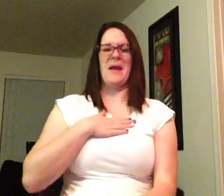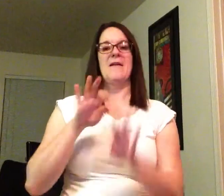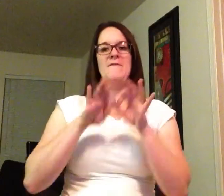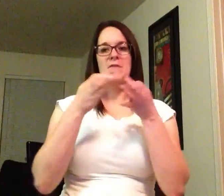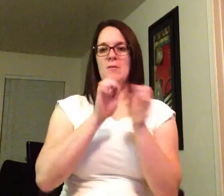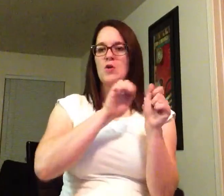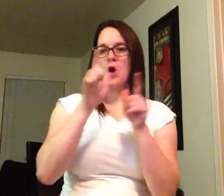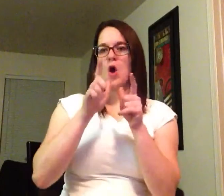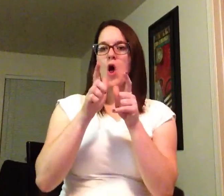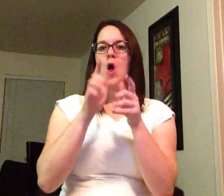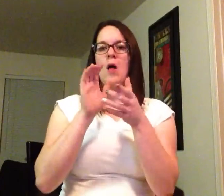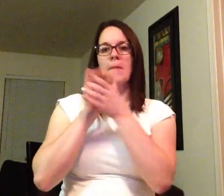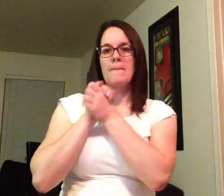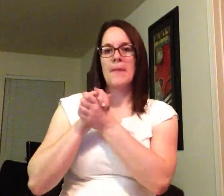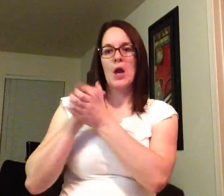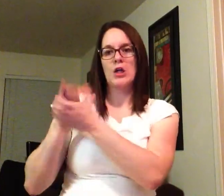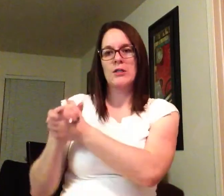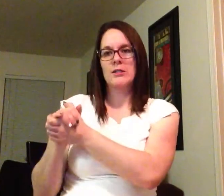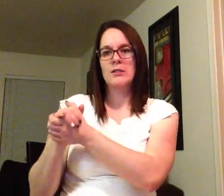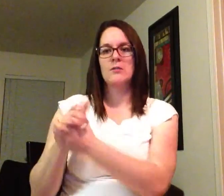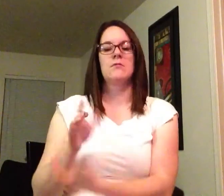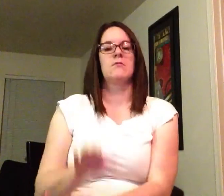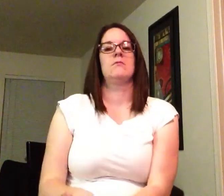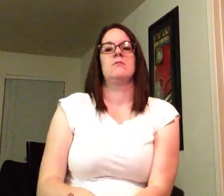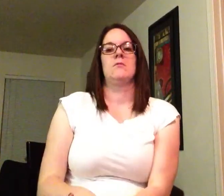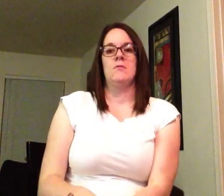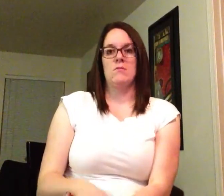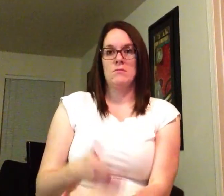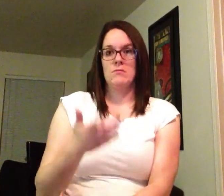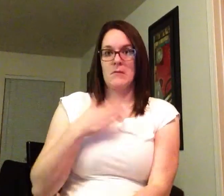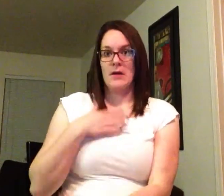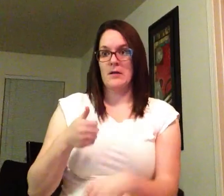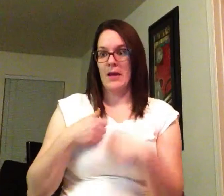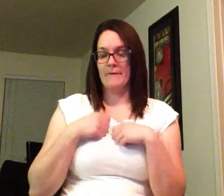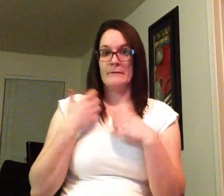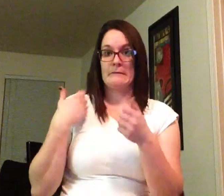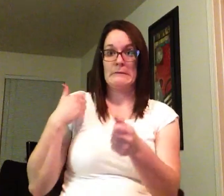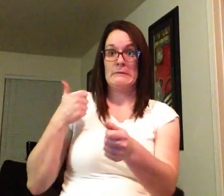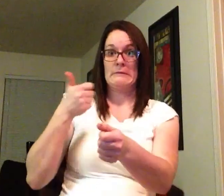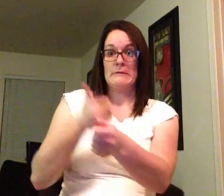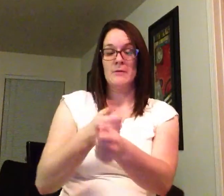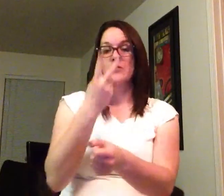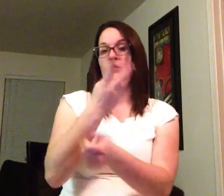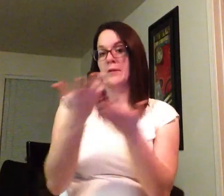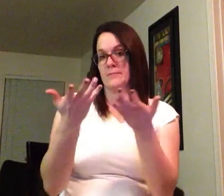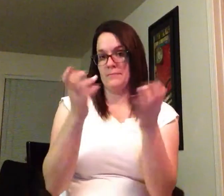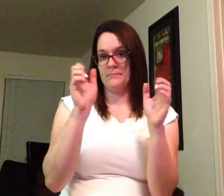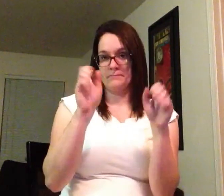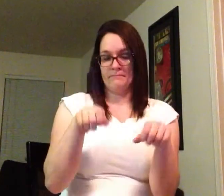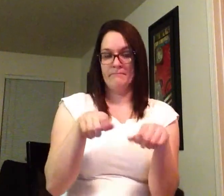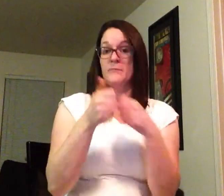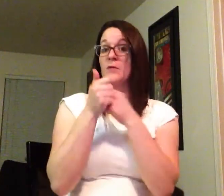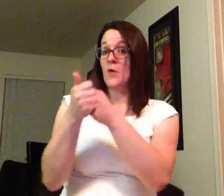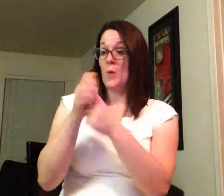So if I have 2 possible strategies at this point, I'm sort of figuring out. One, I can take my grandmother's advice and sort of least expect